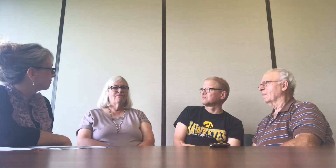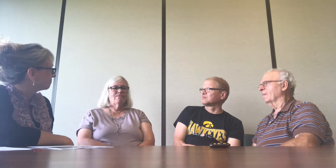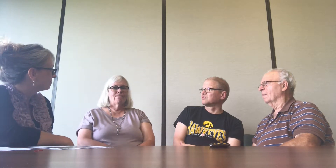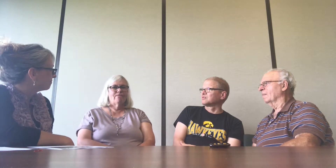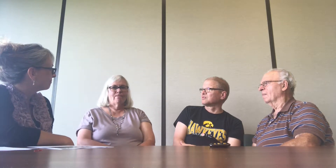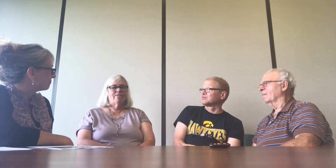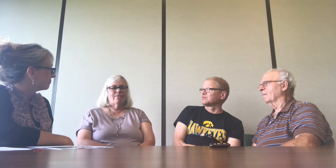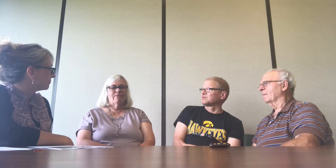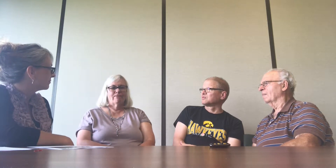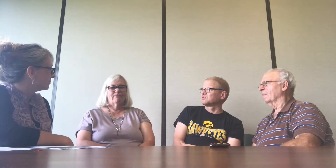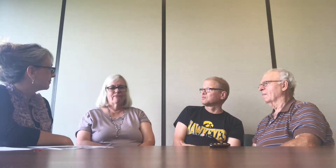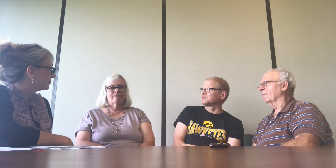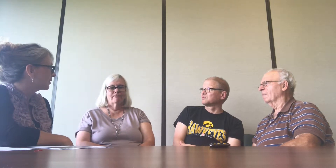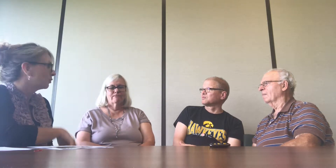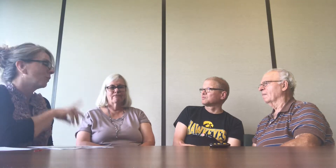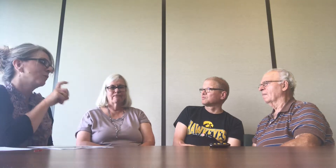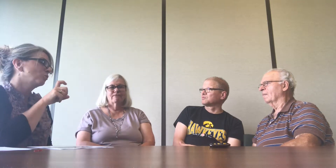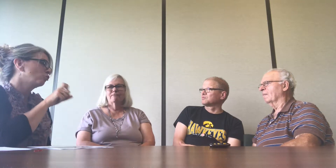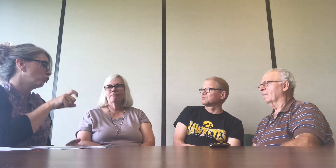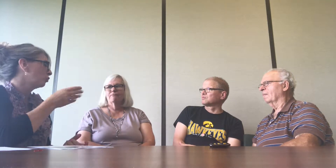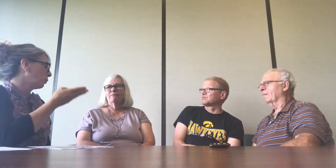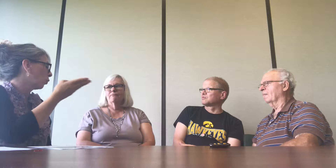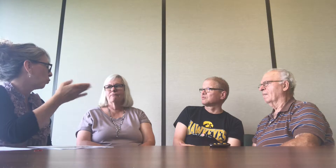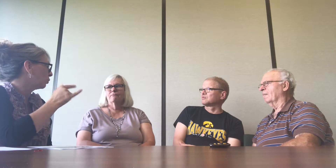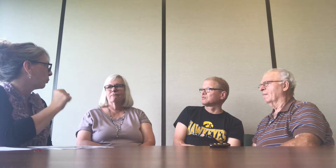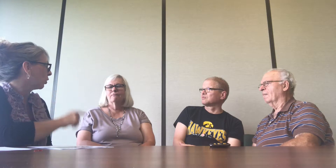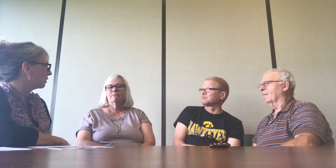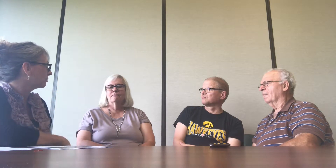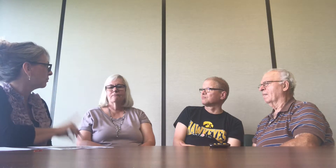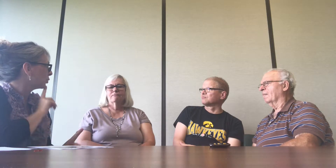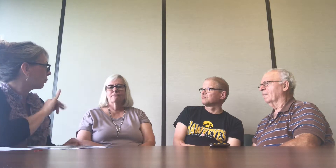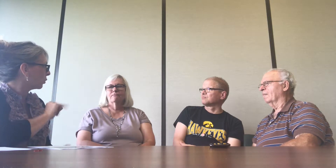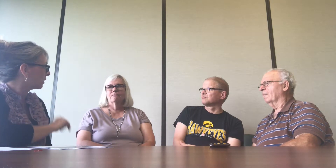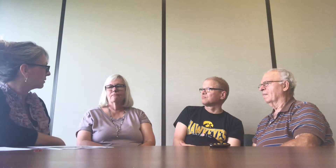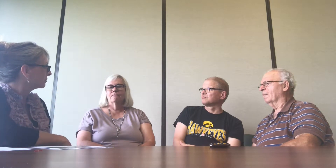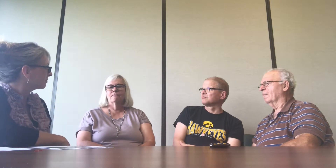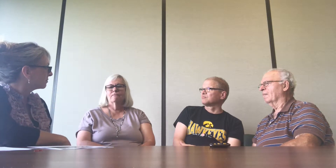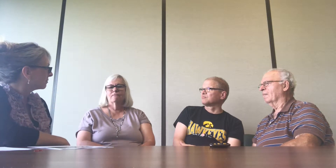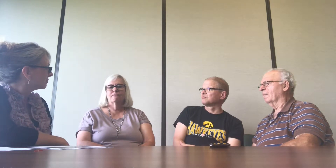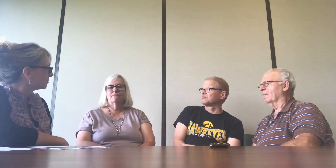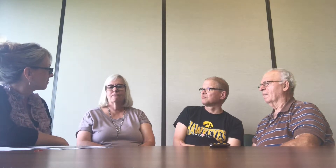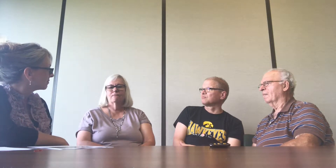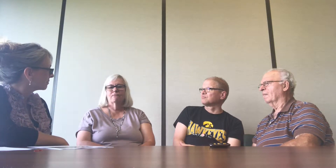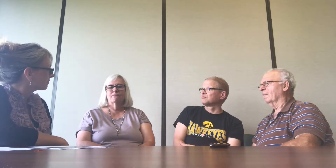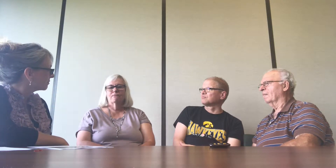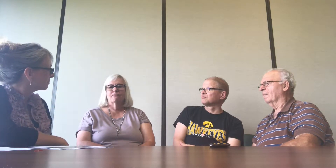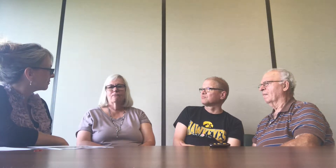turn that into the police when you report it. But you should definitely report it.